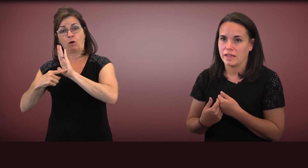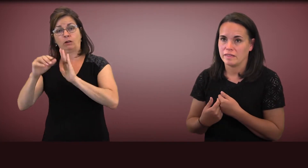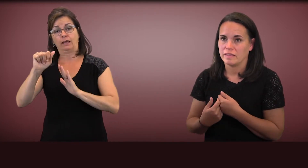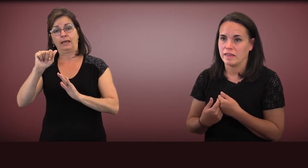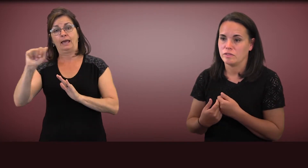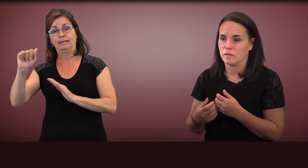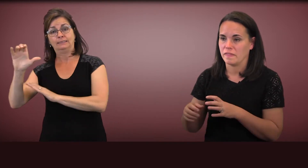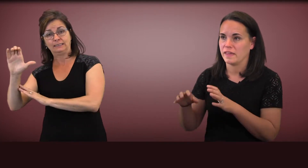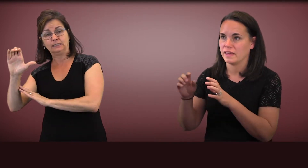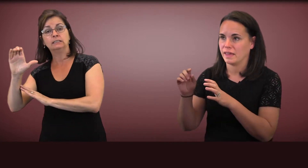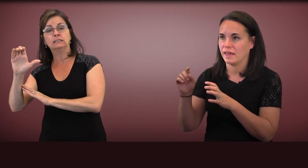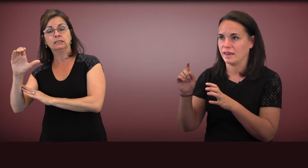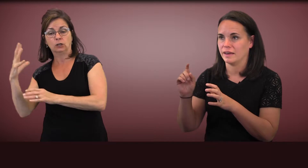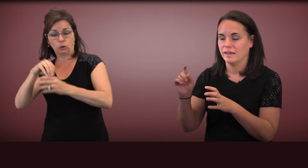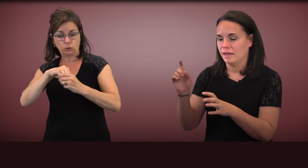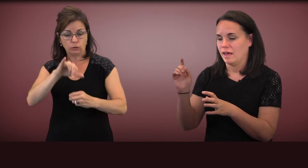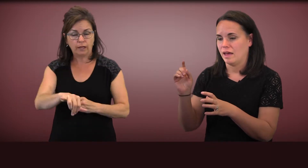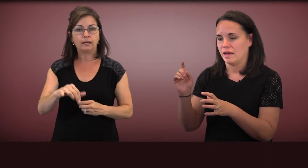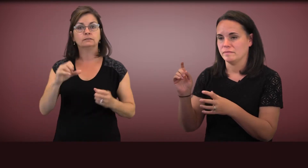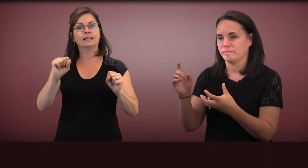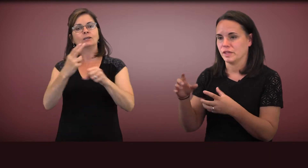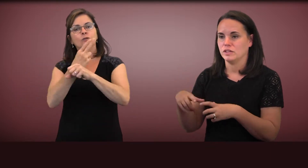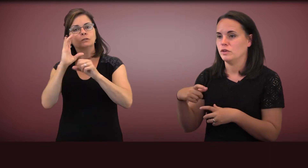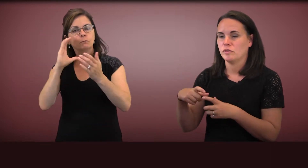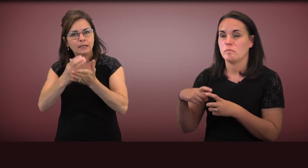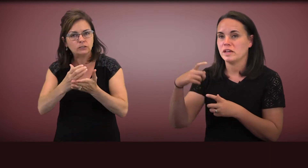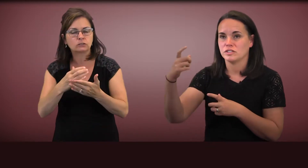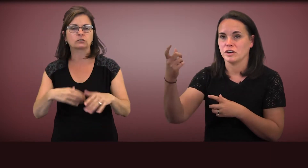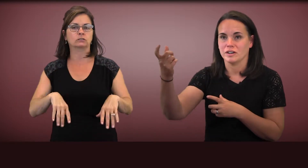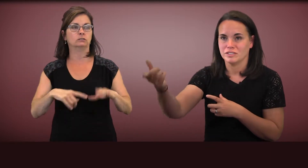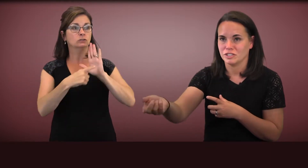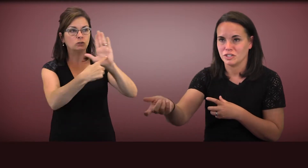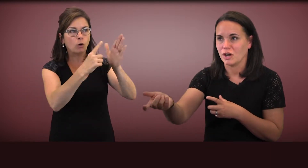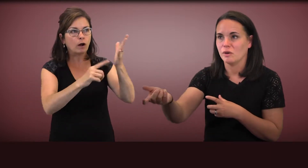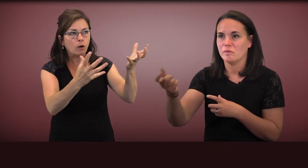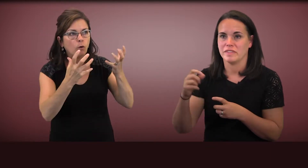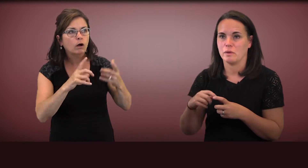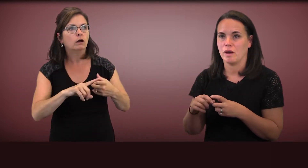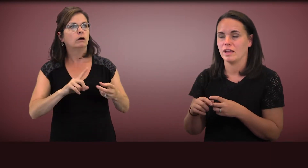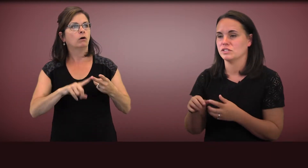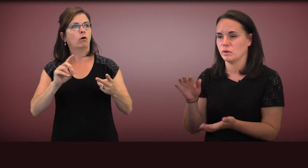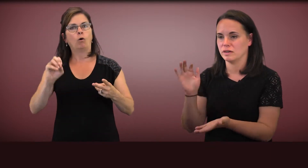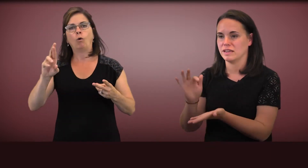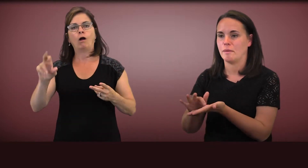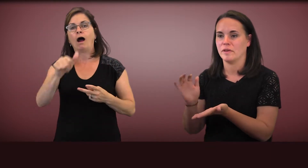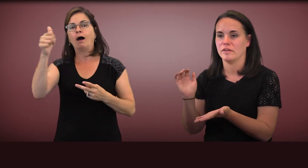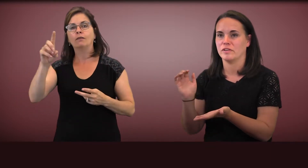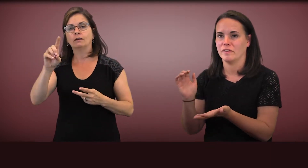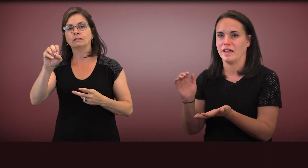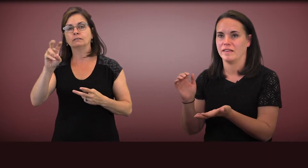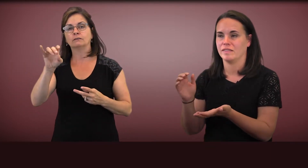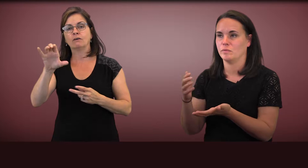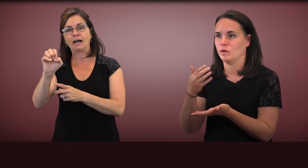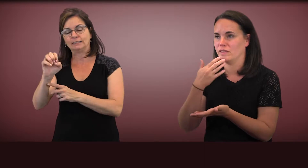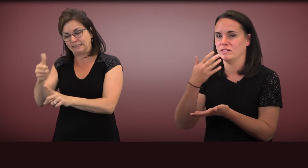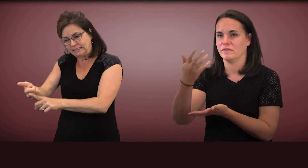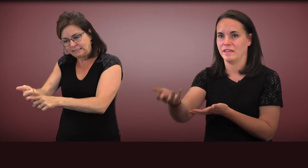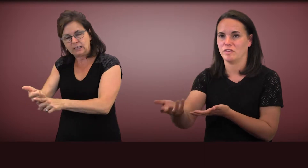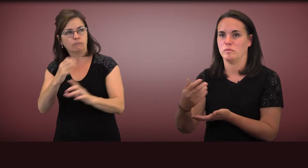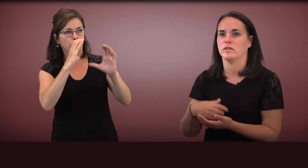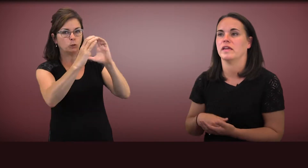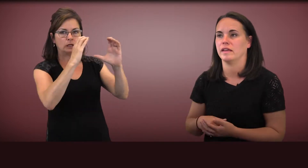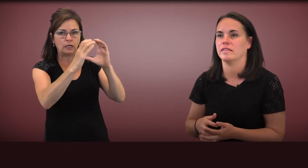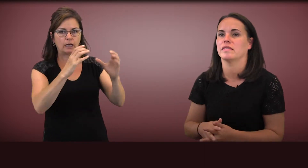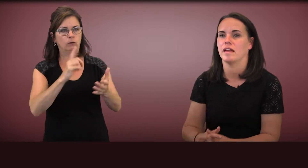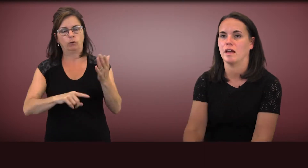support of AAC so that they can use a picture to show what they want, or tap on their device where the